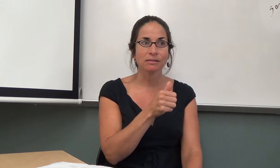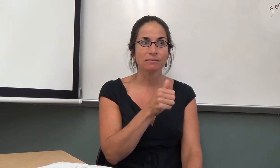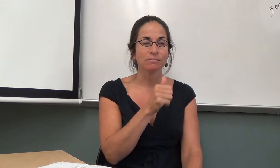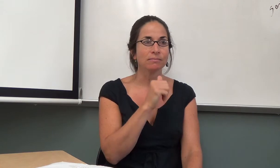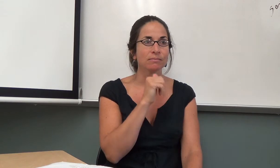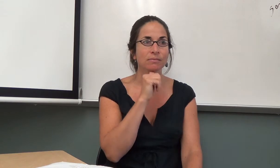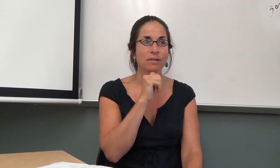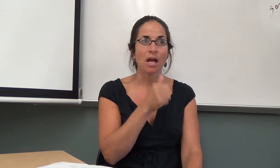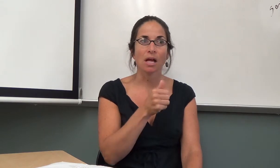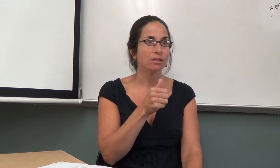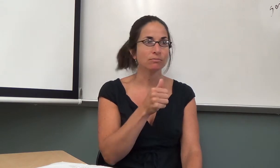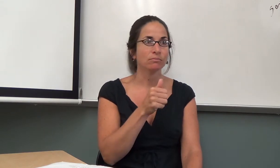Owning.